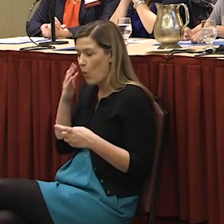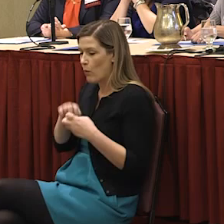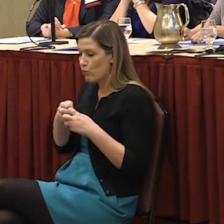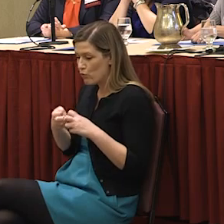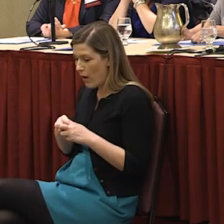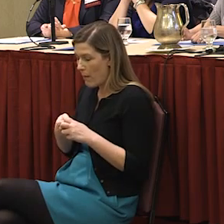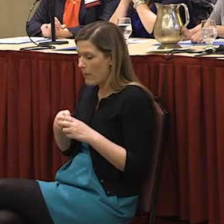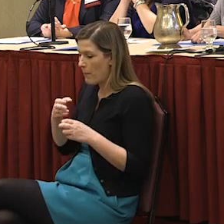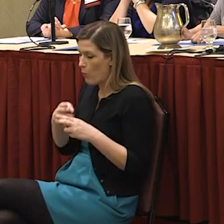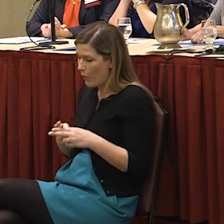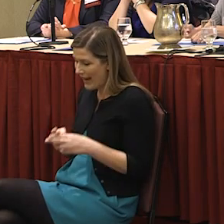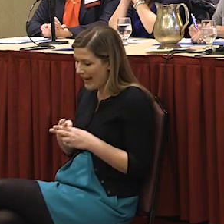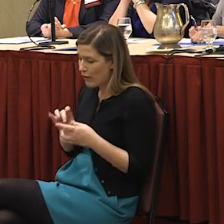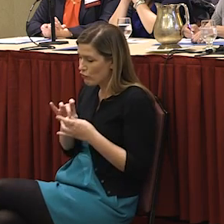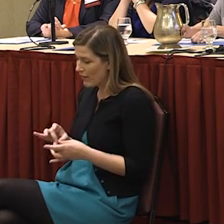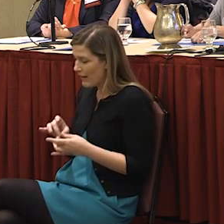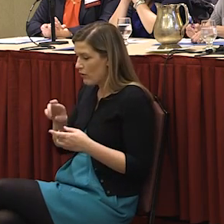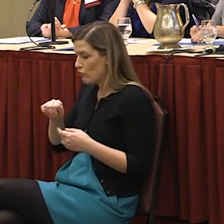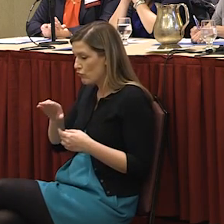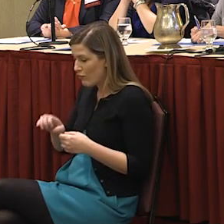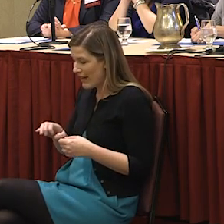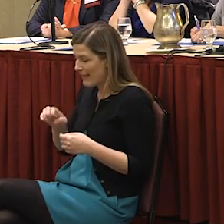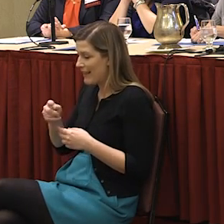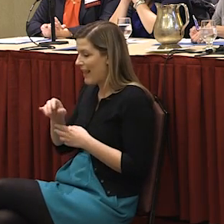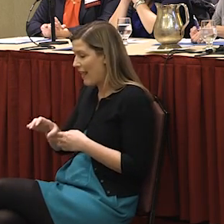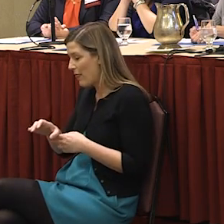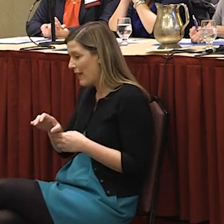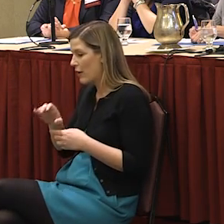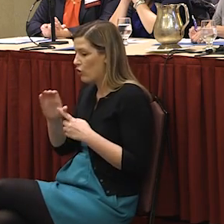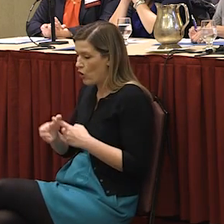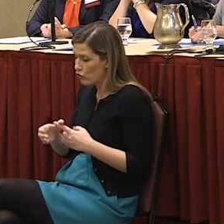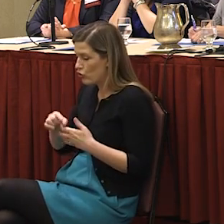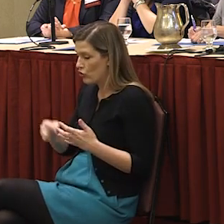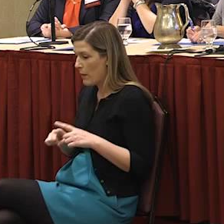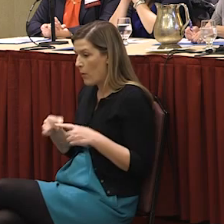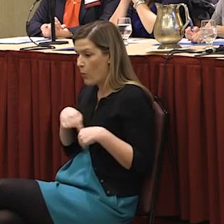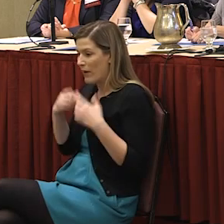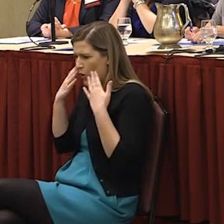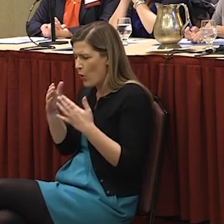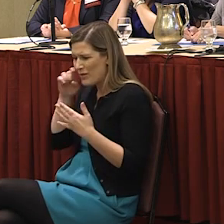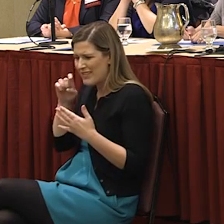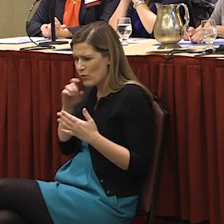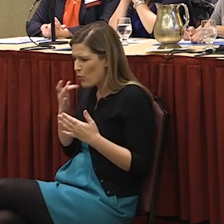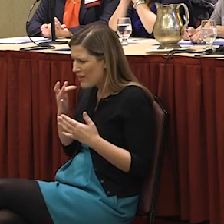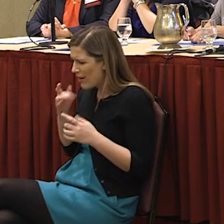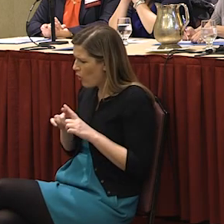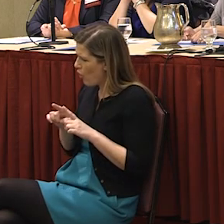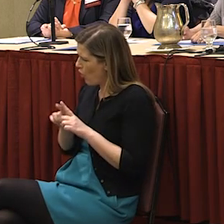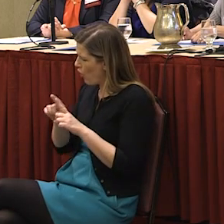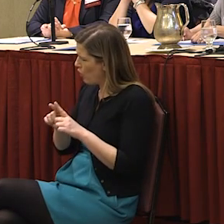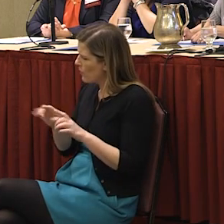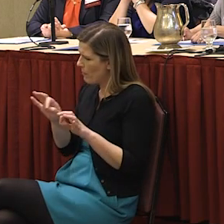obesity based on race and ethnicity, culture, and socioeconomic status. What we didn't know was, sexual orientation as also being a